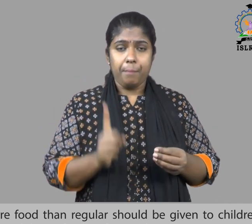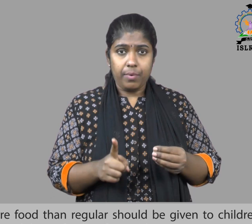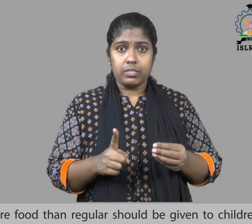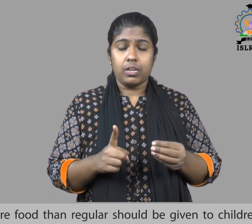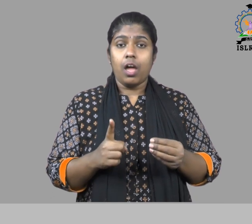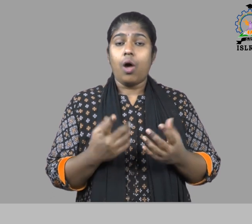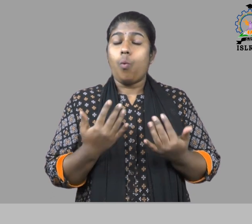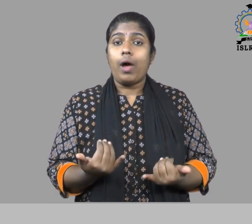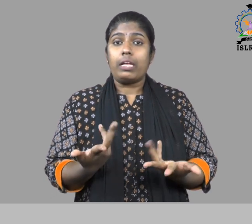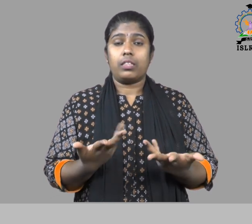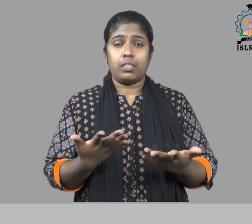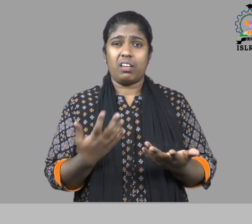recovery.